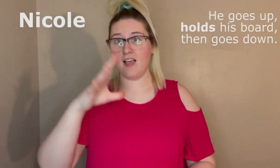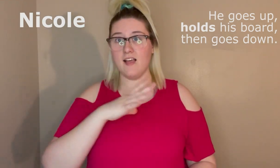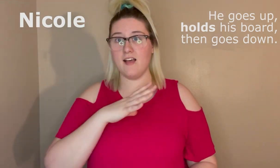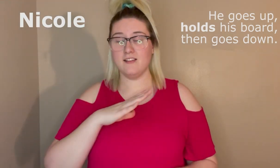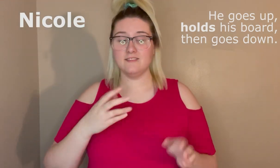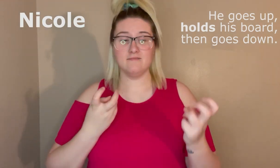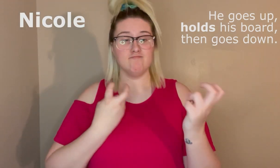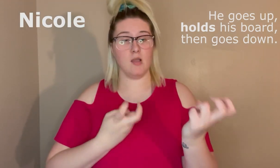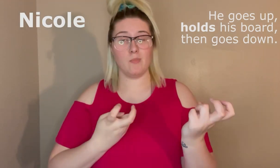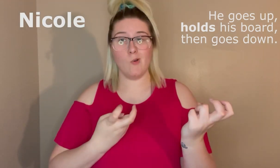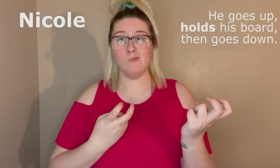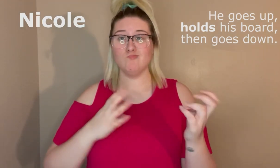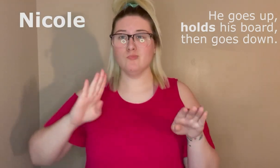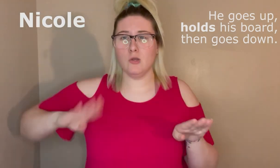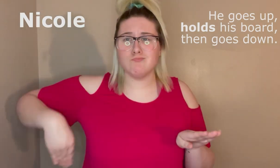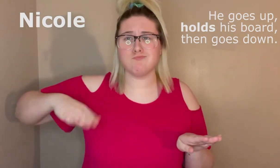A man riding a skateboard